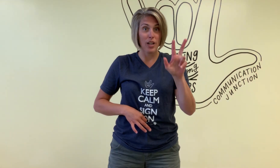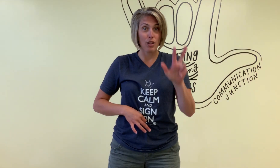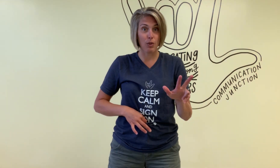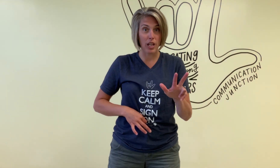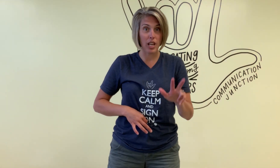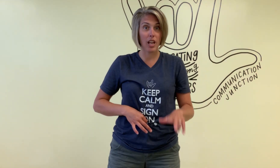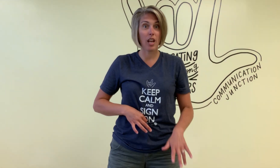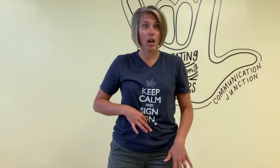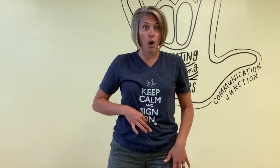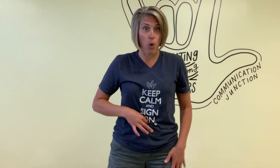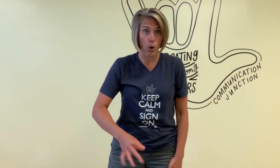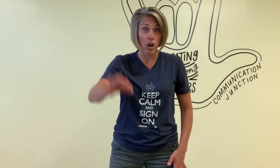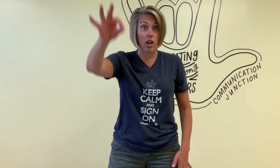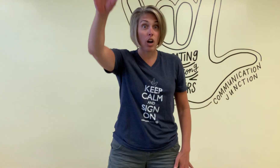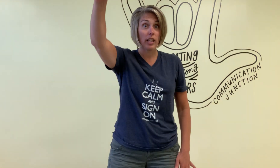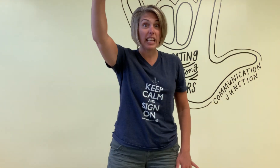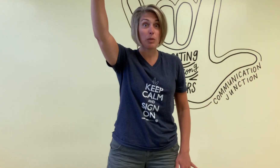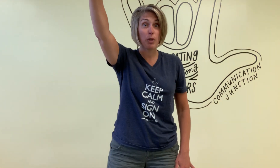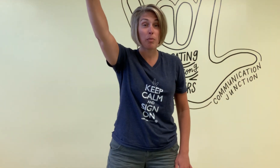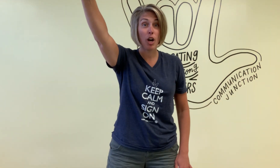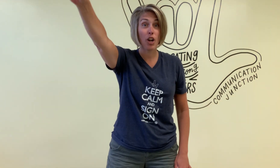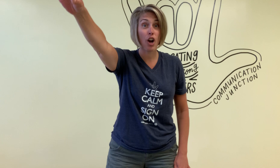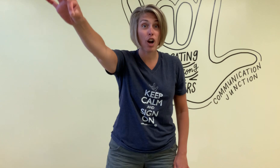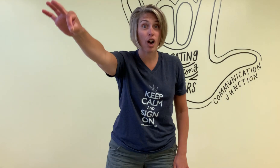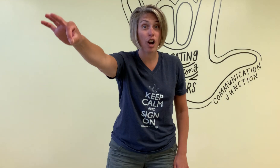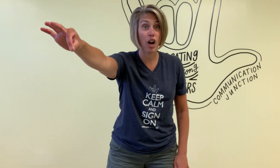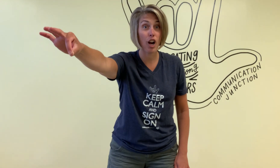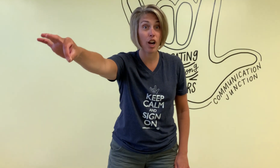2, 3. Let's put him on our